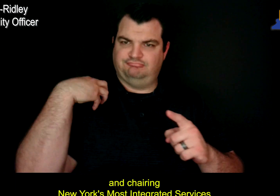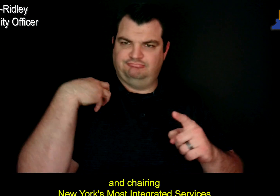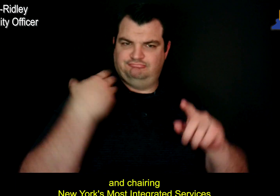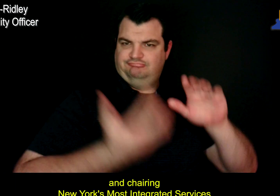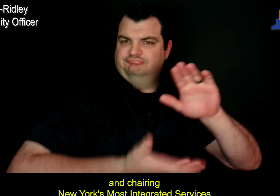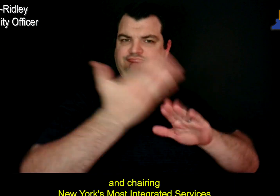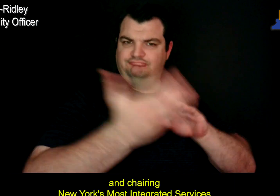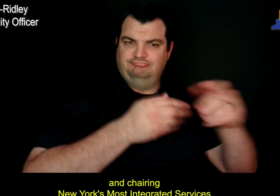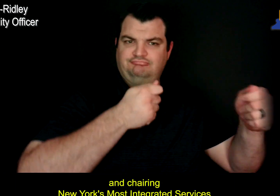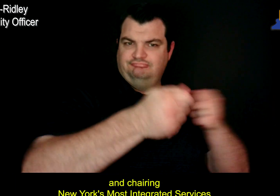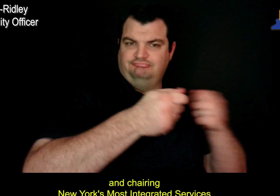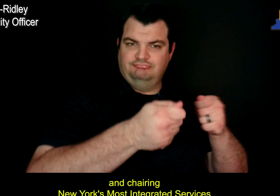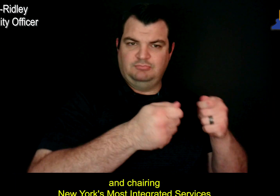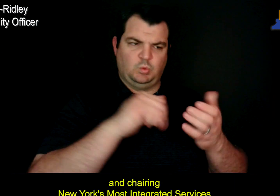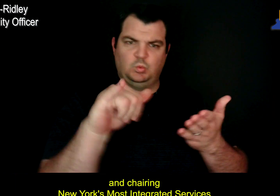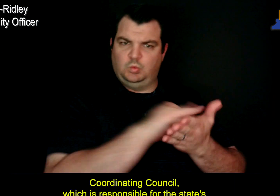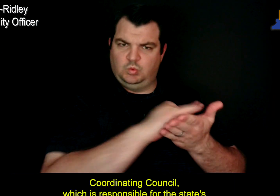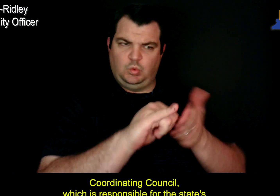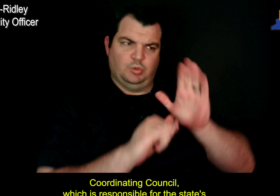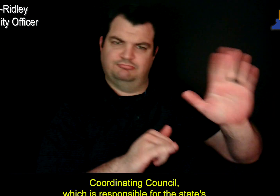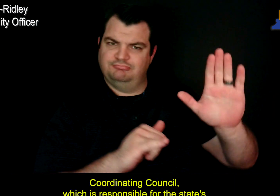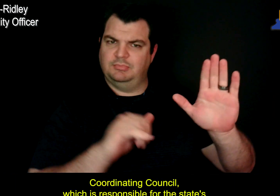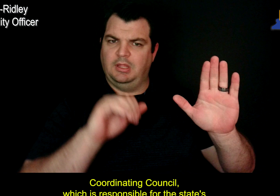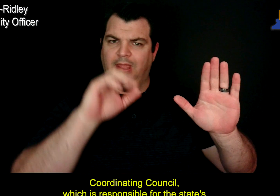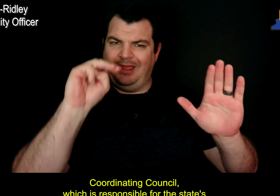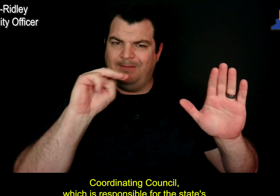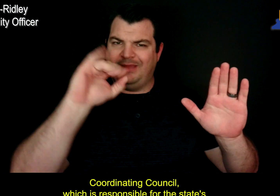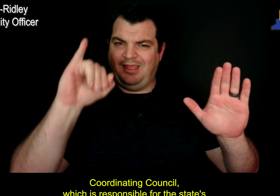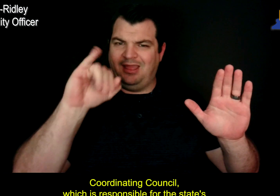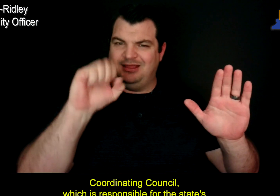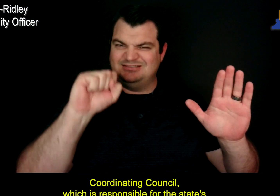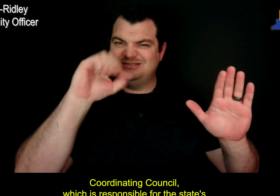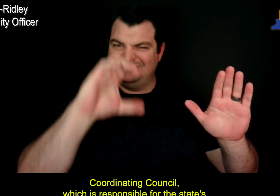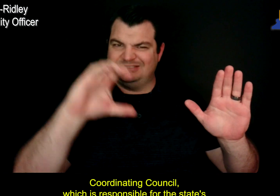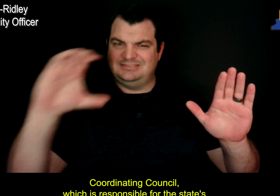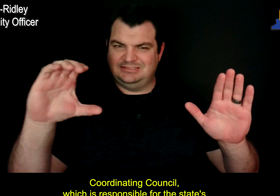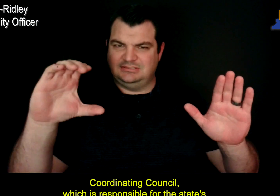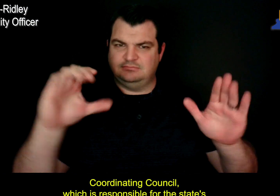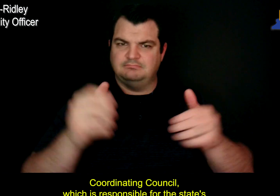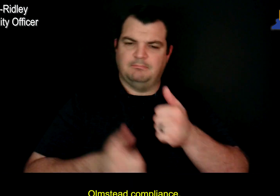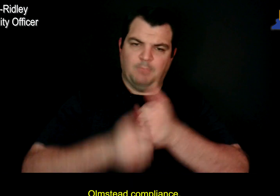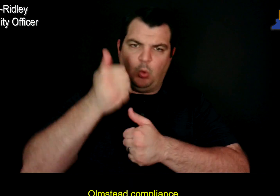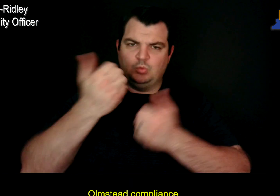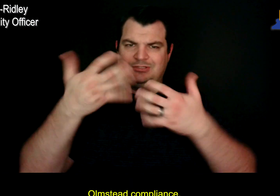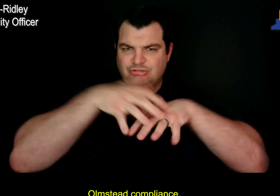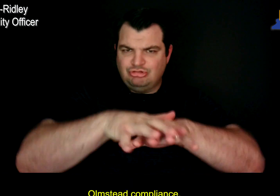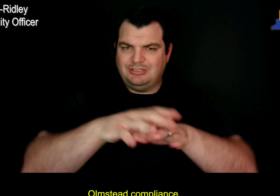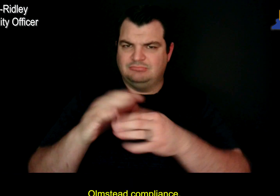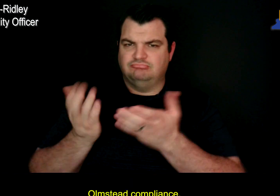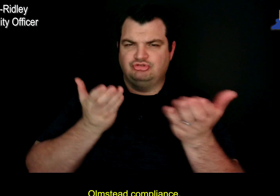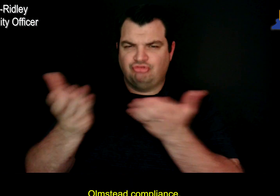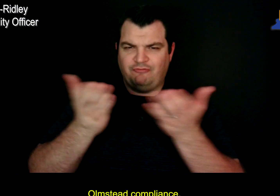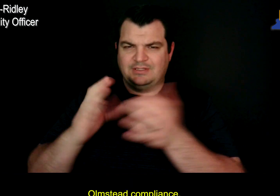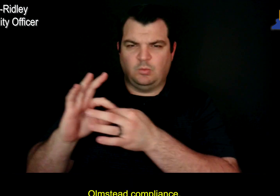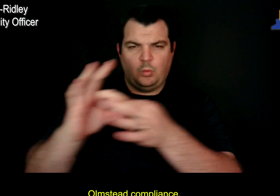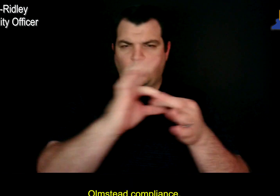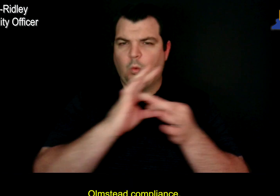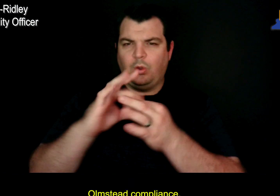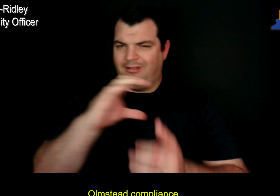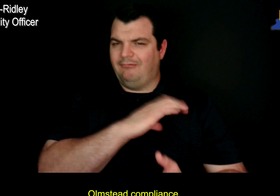and chairing New York's Most Integrated Services Coordinating Council, which is responsible for the state's Olmstead compliance.